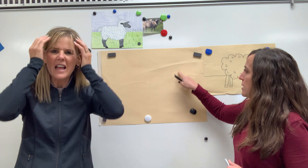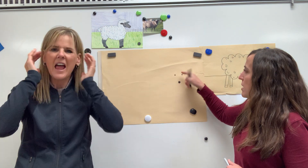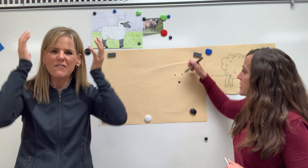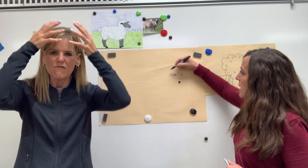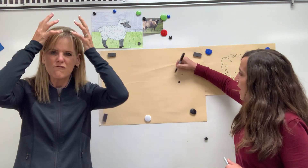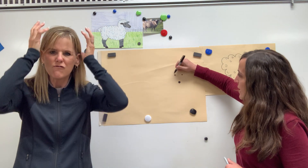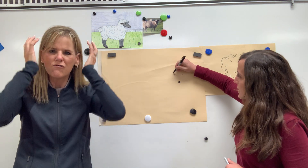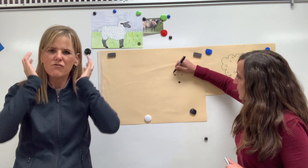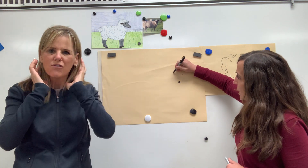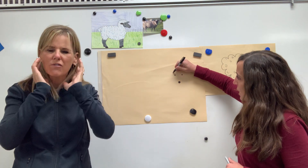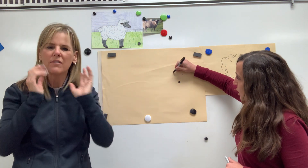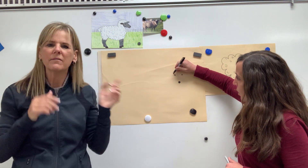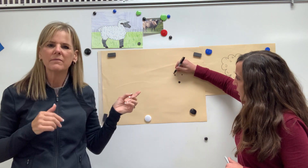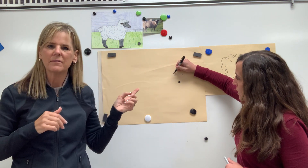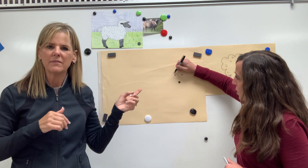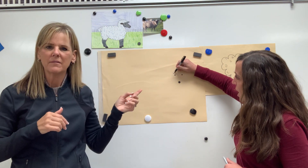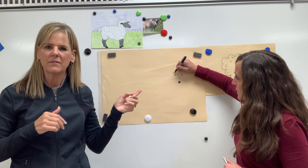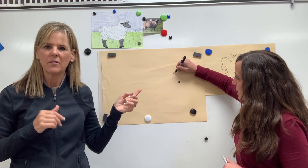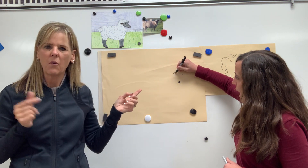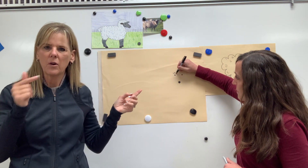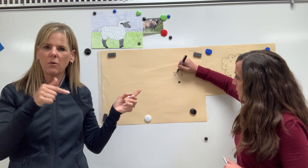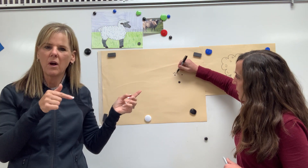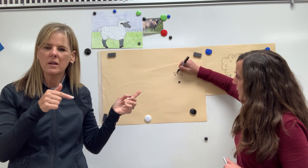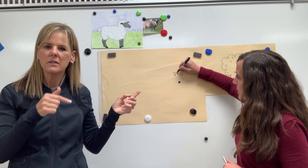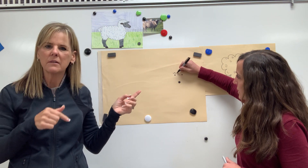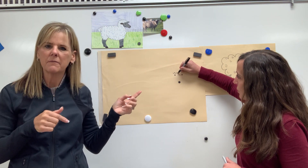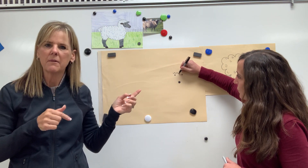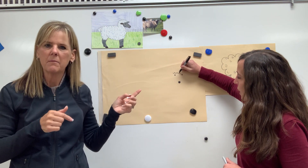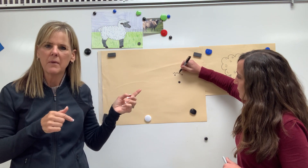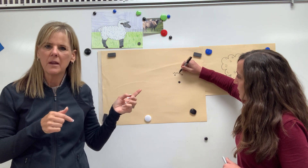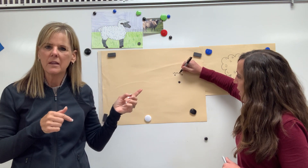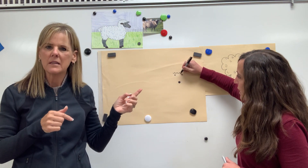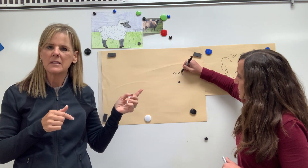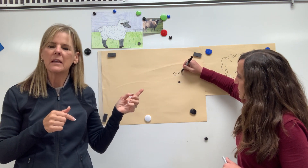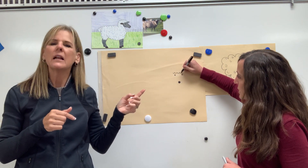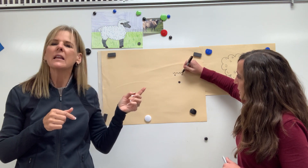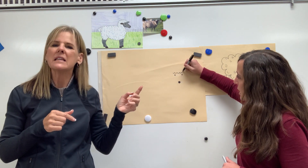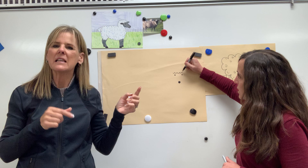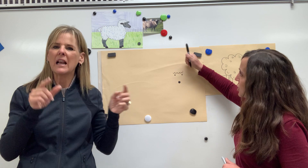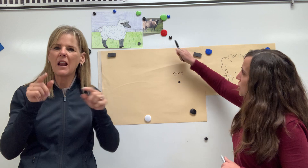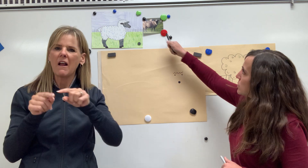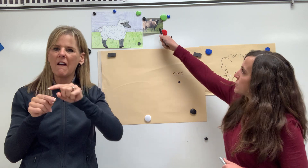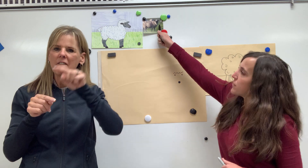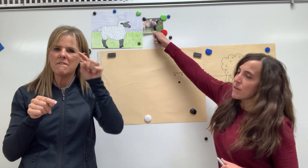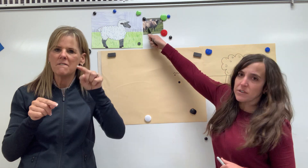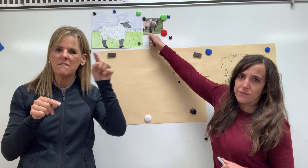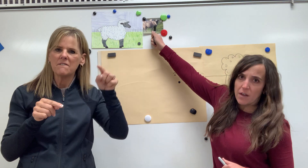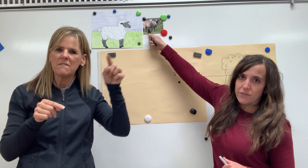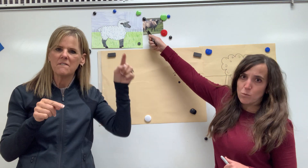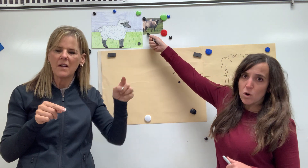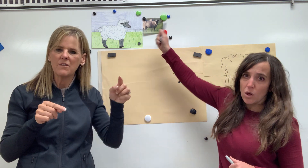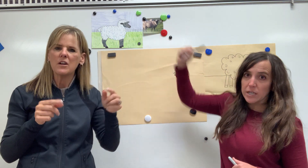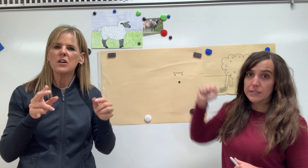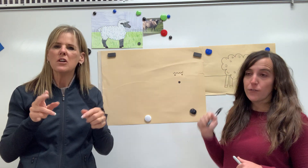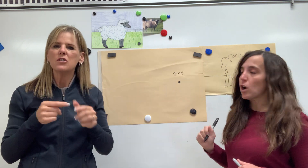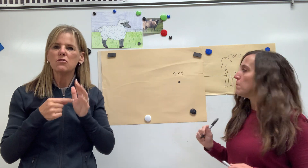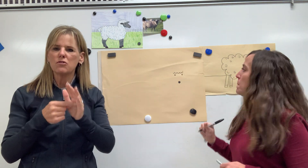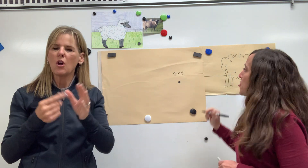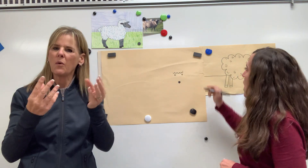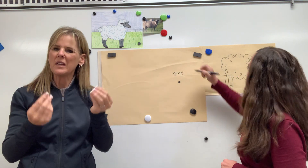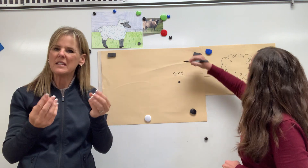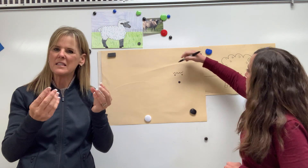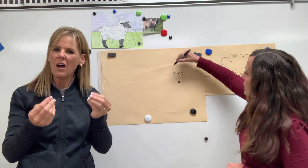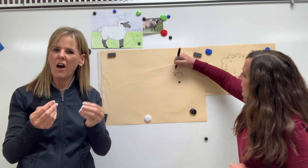across, right above his eyes, going across, I'm going to make these little fluffy lines to show his fluffy, fluffy wool, his